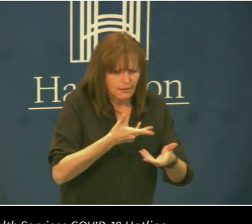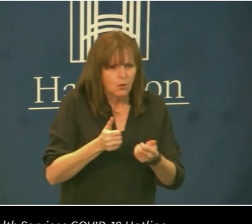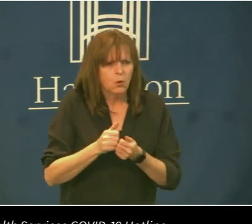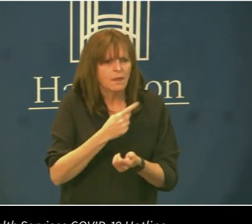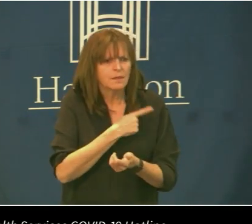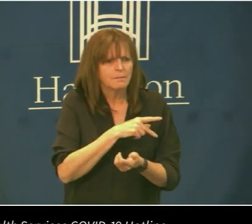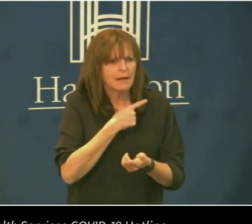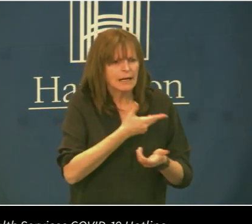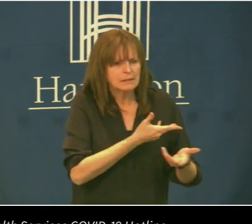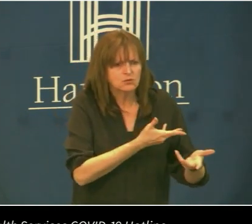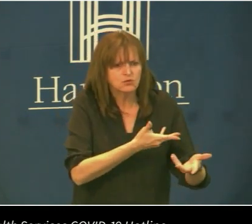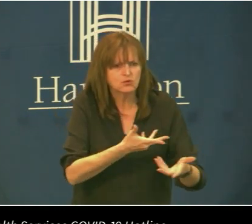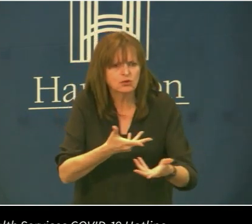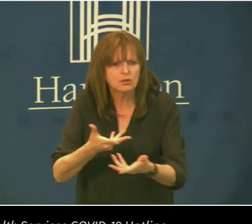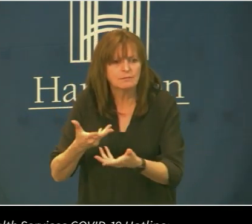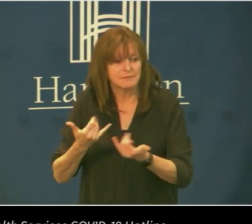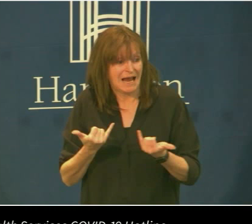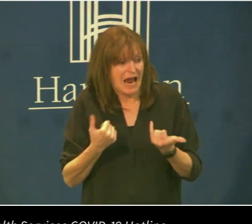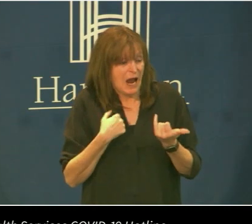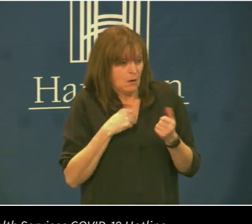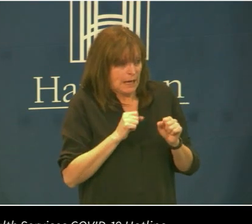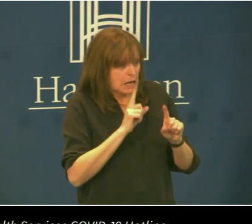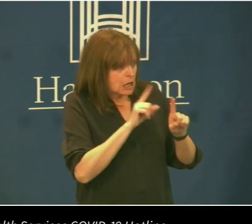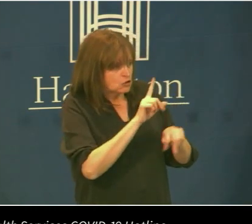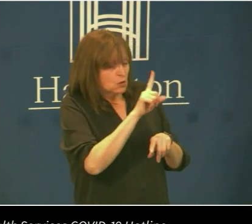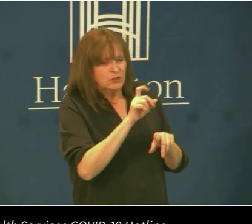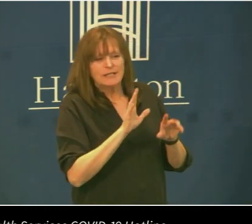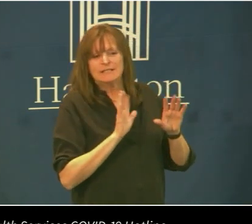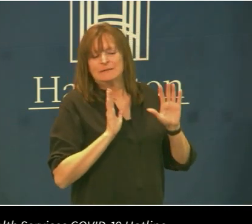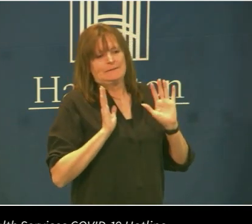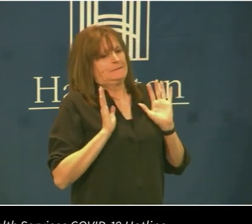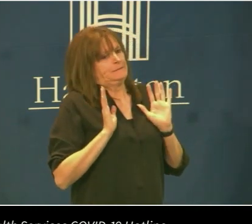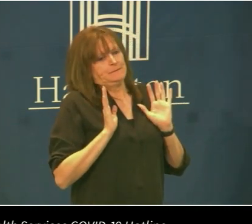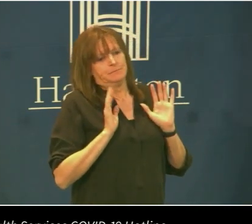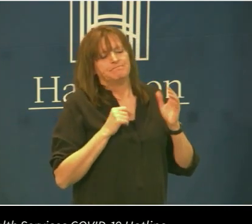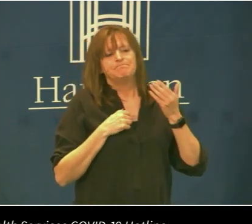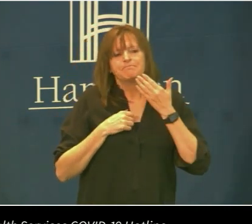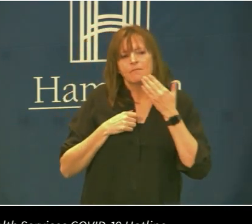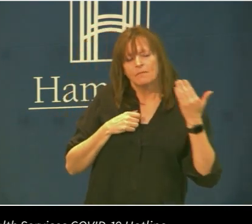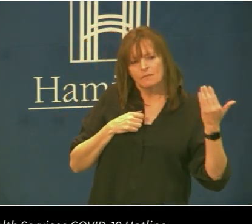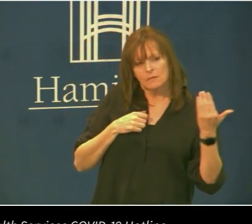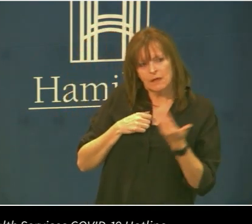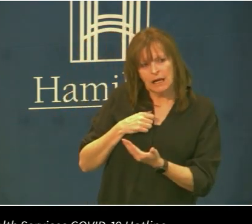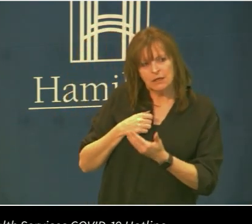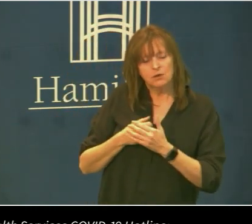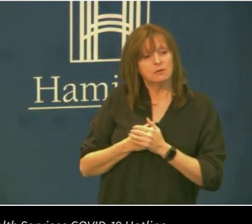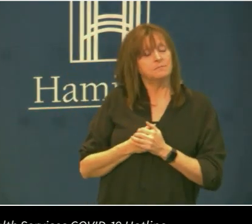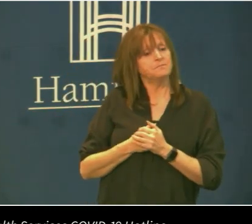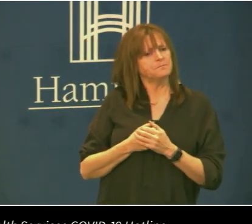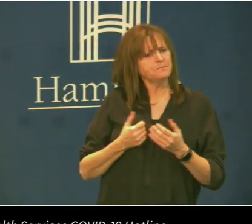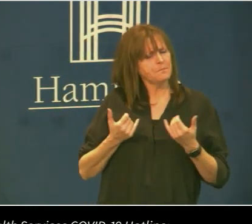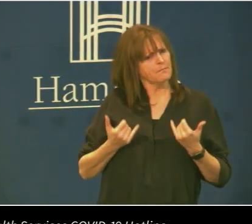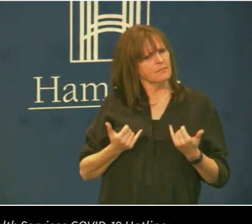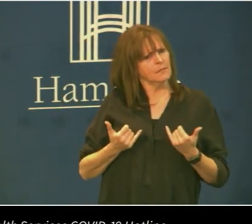Okay, thank you. And I also can you talk about the fact that we now have 9 cases of community transmission, which is